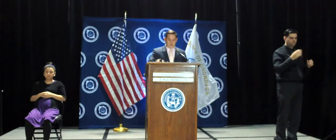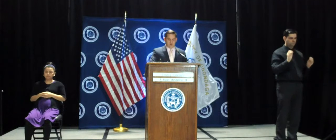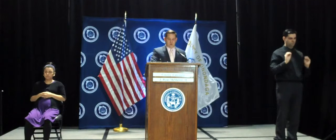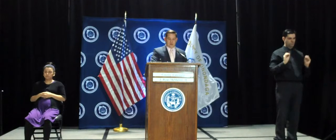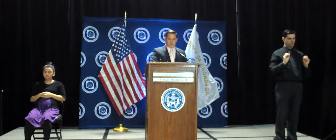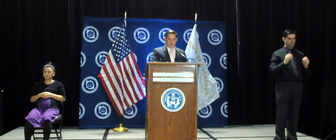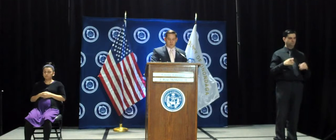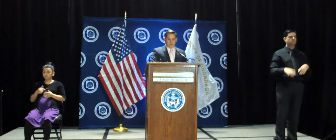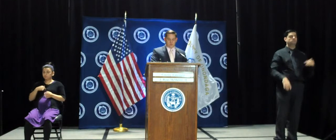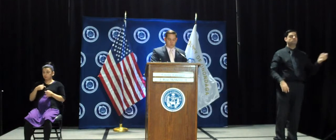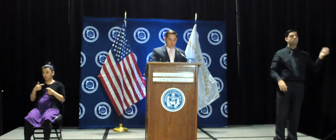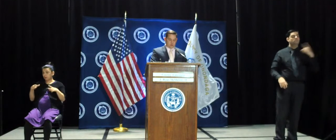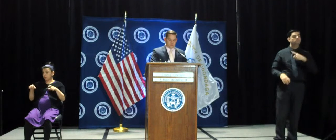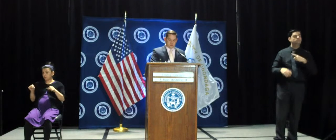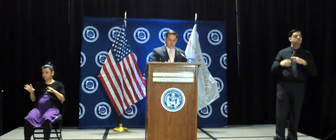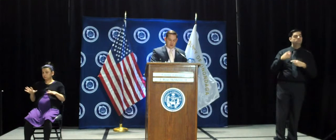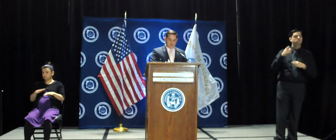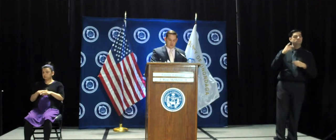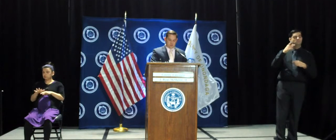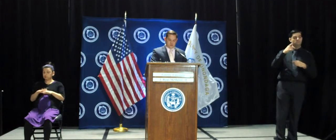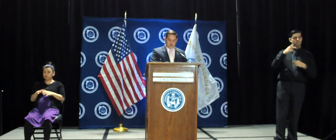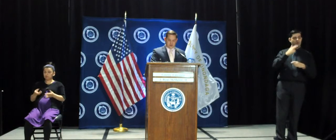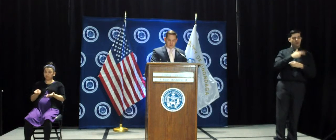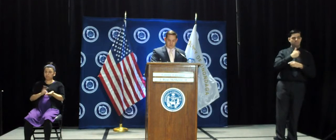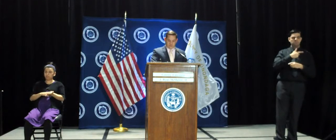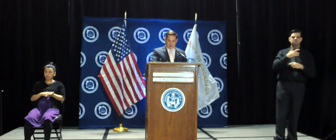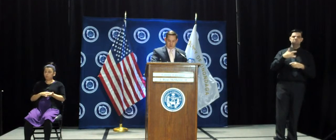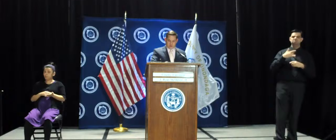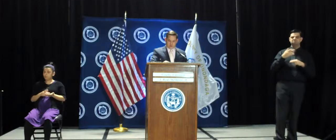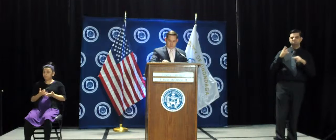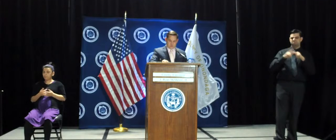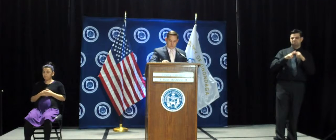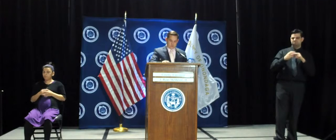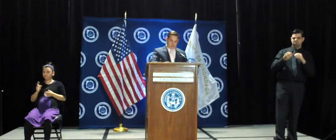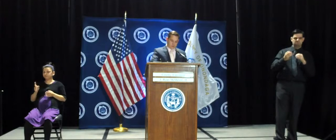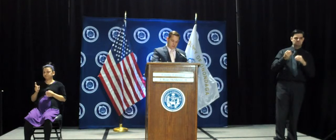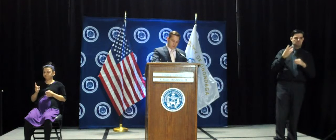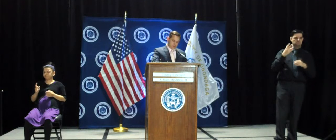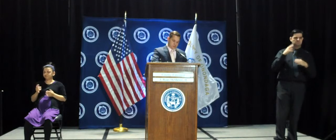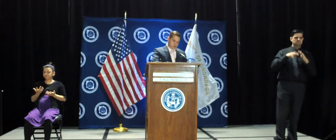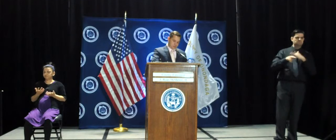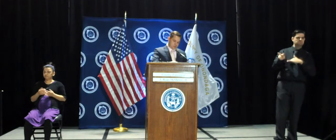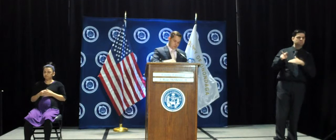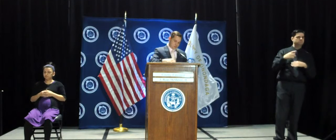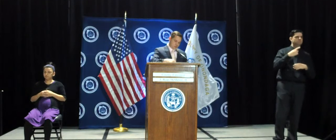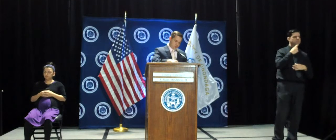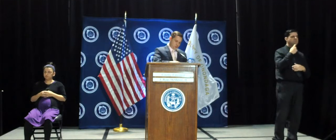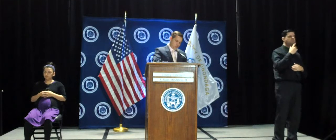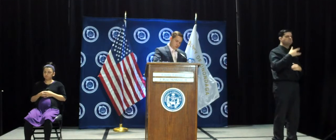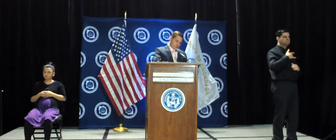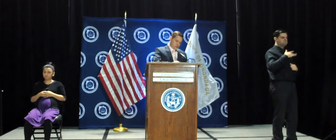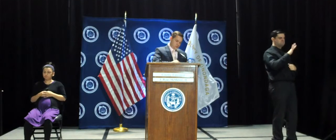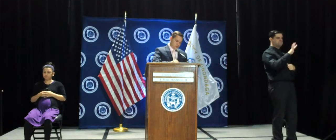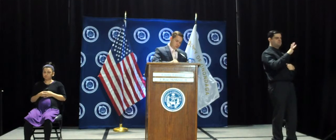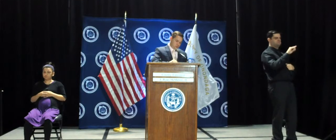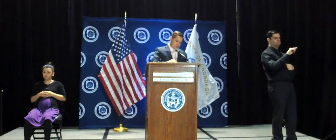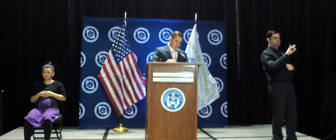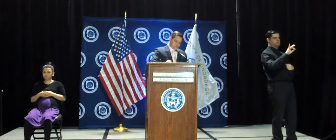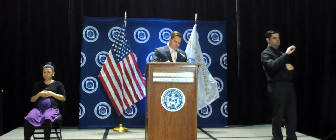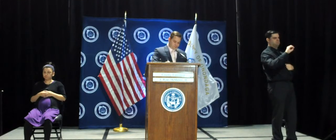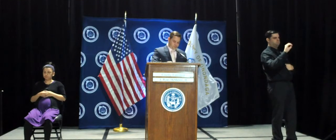rate? Yeah, so we always look 5 to 8% of our current number is,